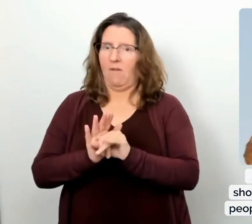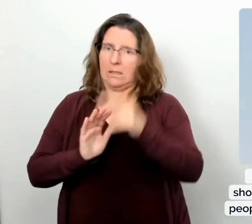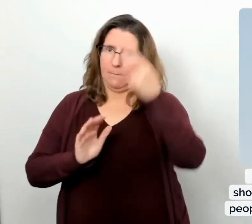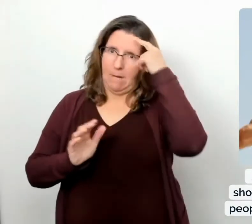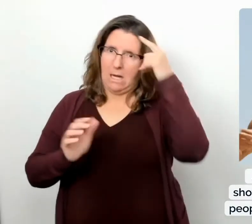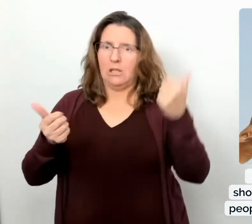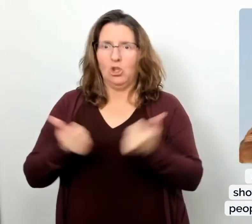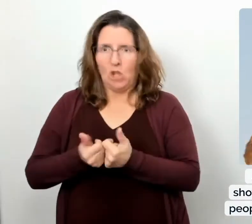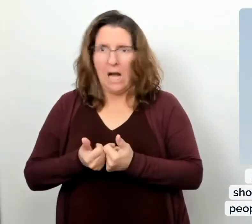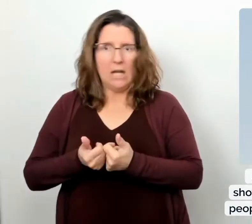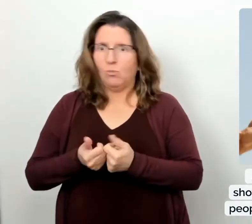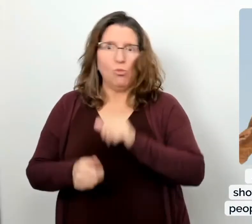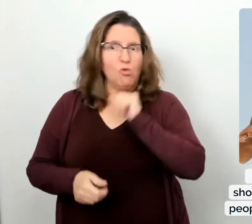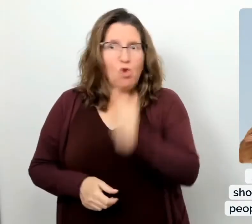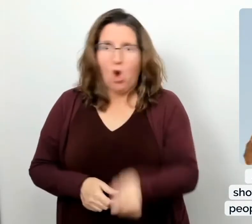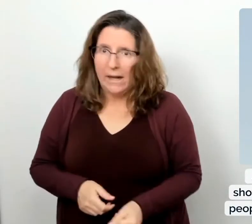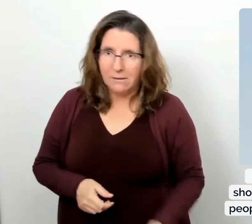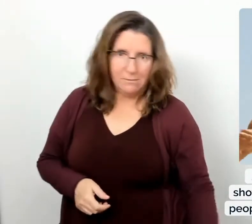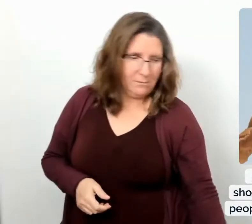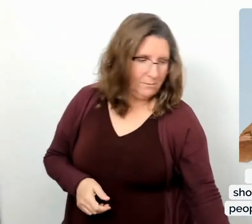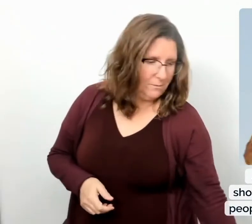intellectual disabilities, in fact, were not.